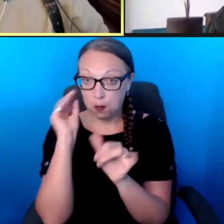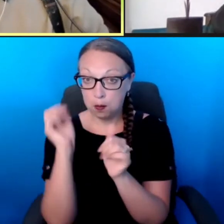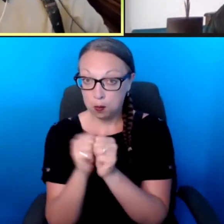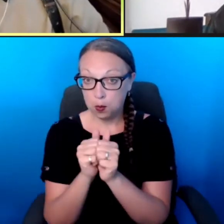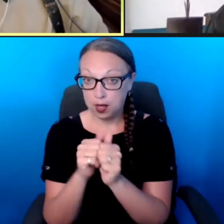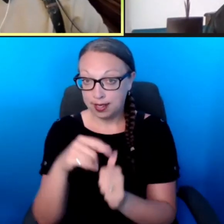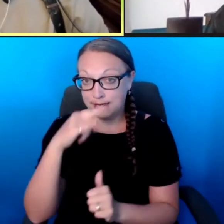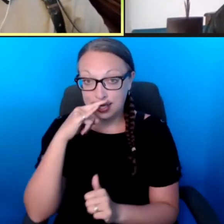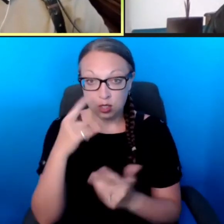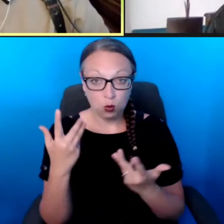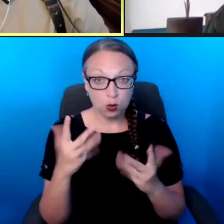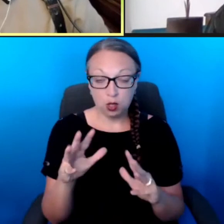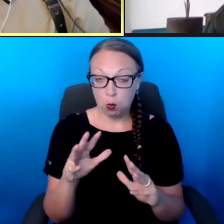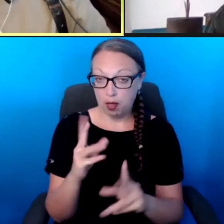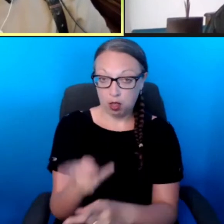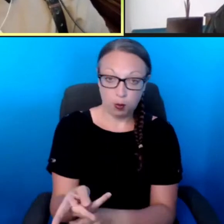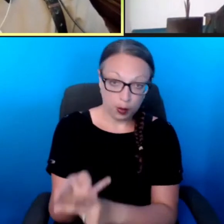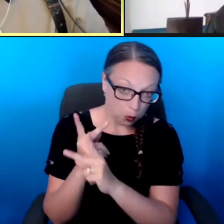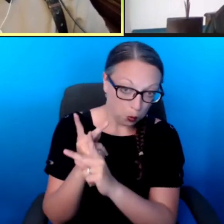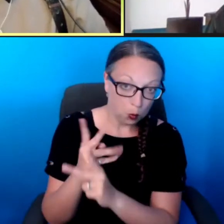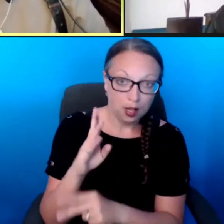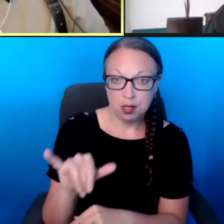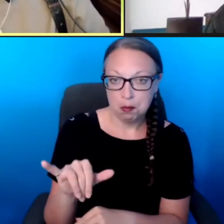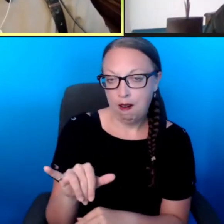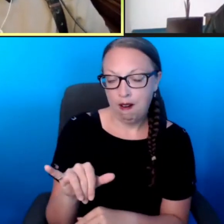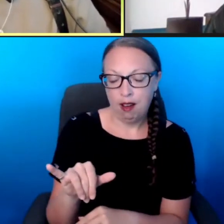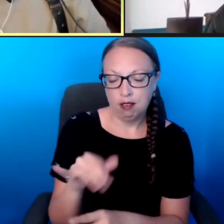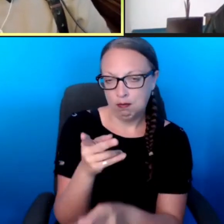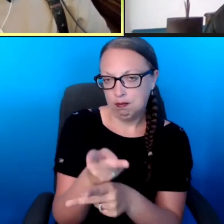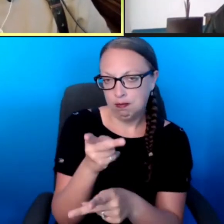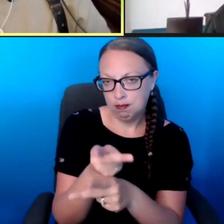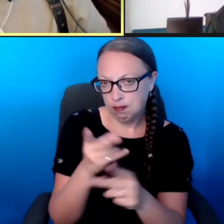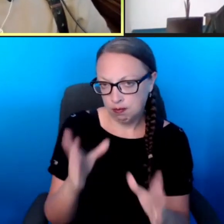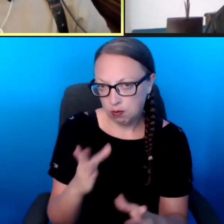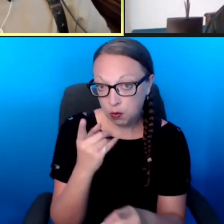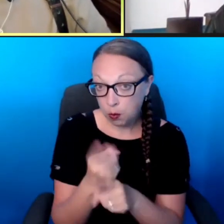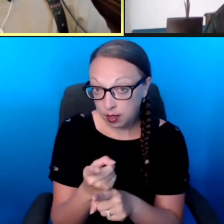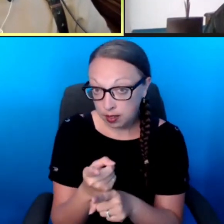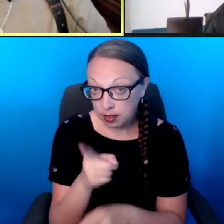to have to be raised by caregivers in any way, correct?